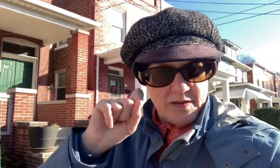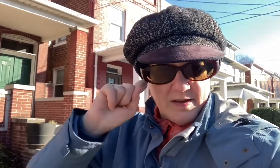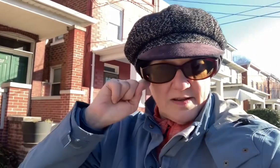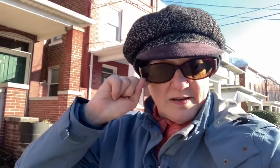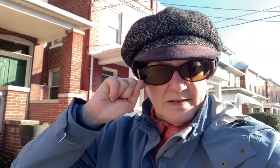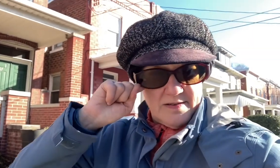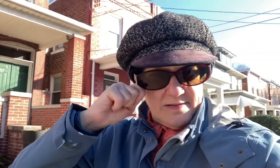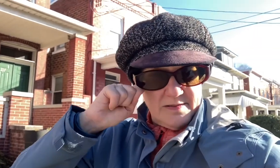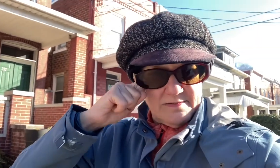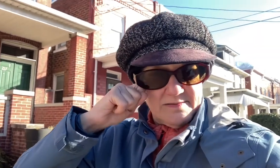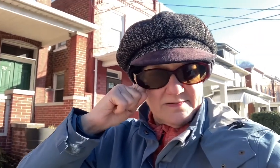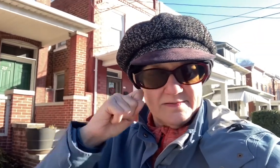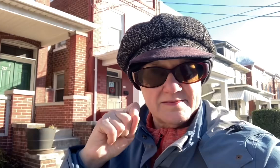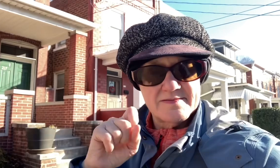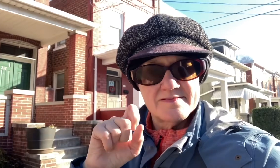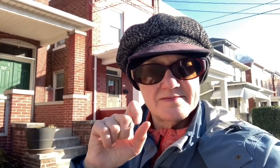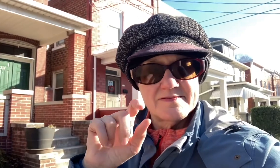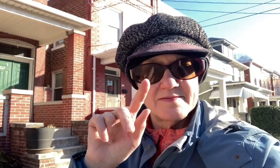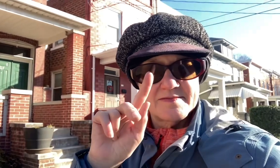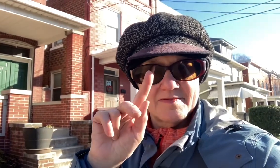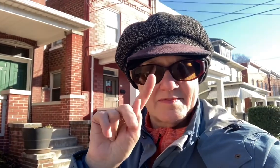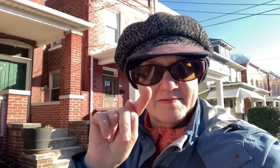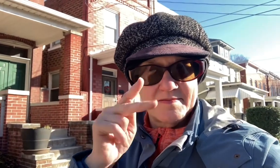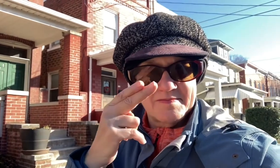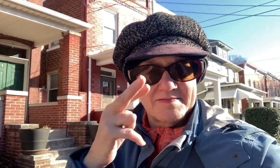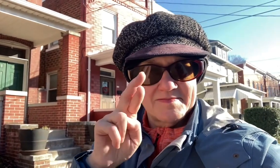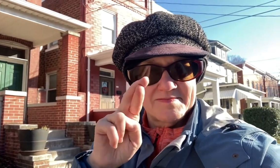but they're a kind of an onion. A